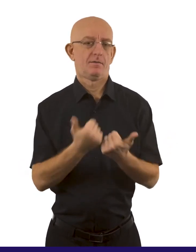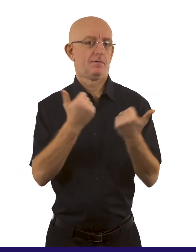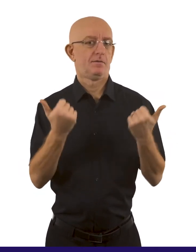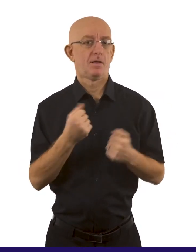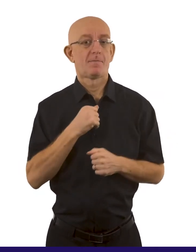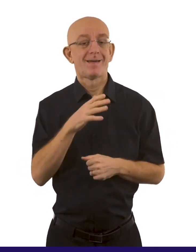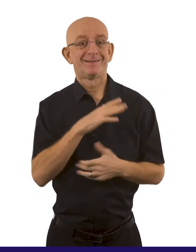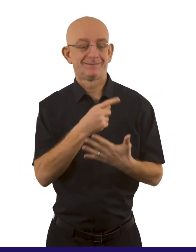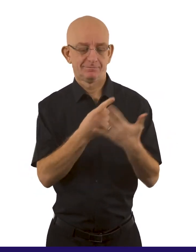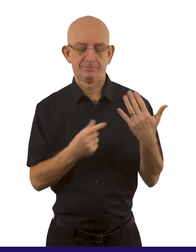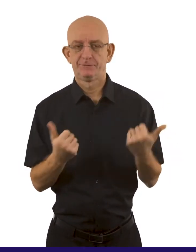Met my needs,